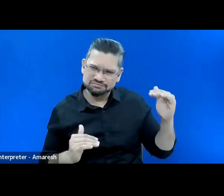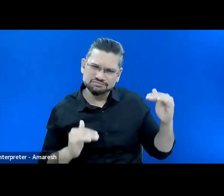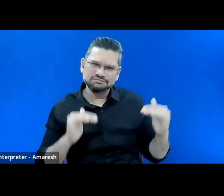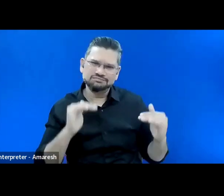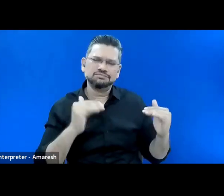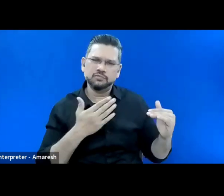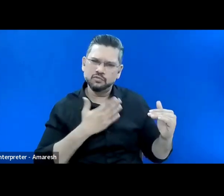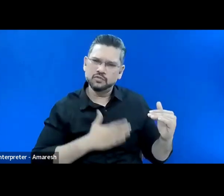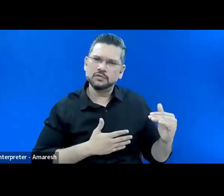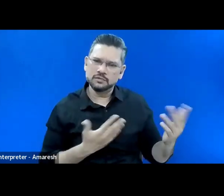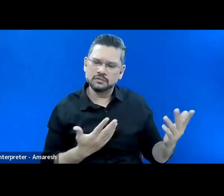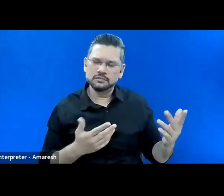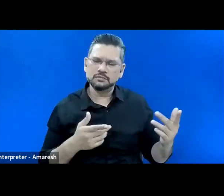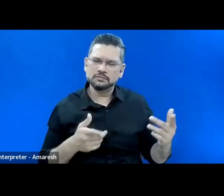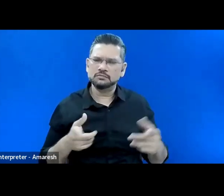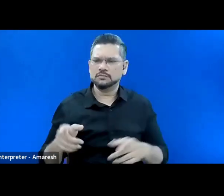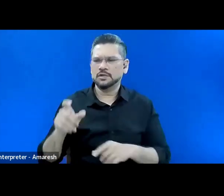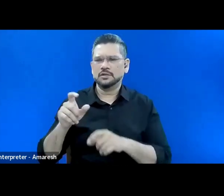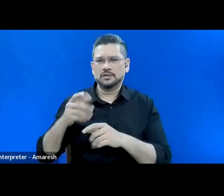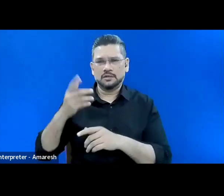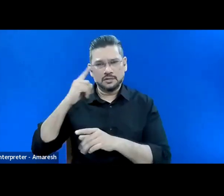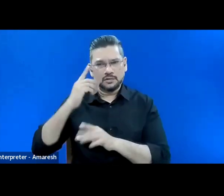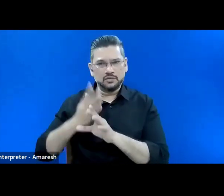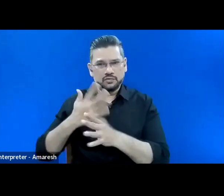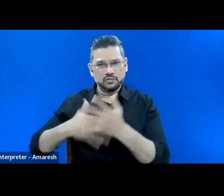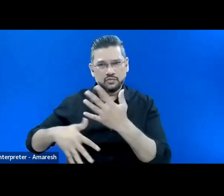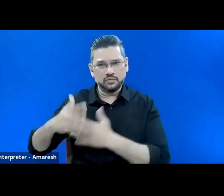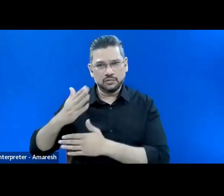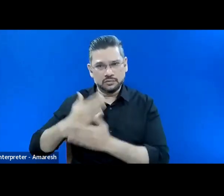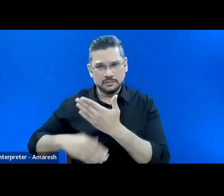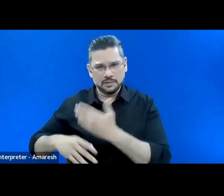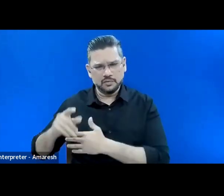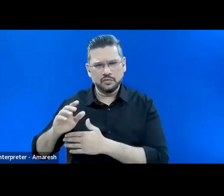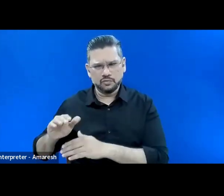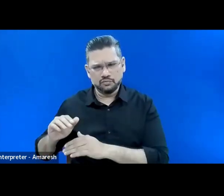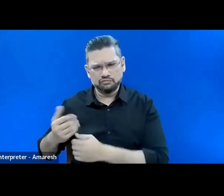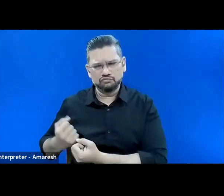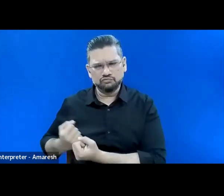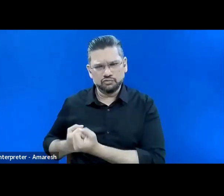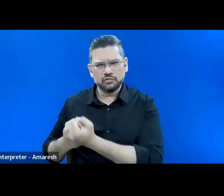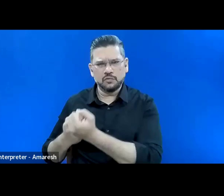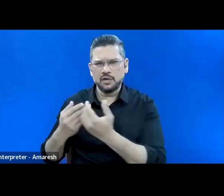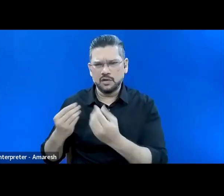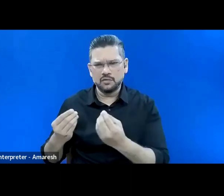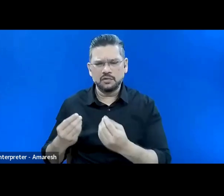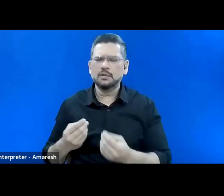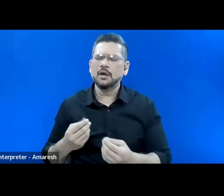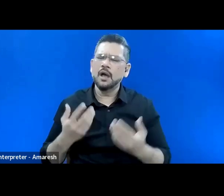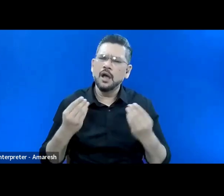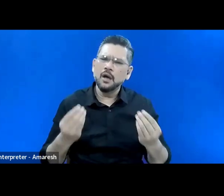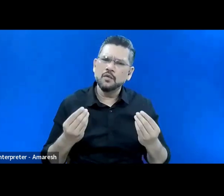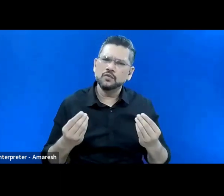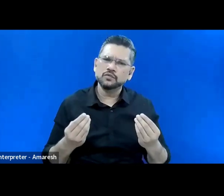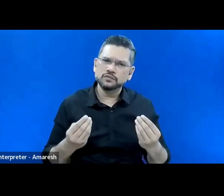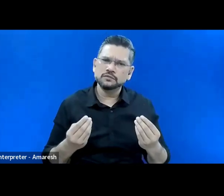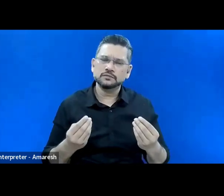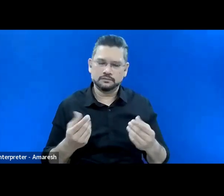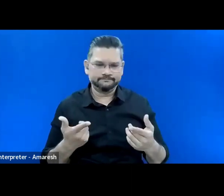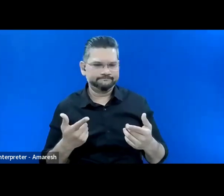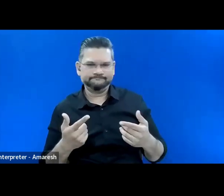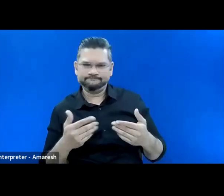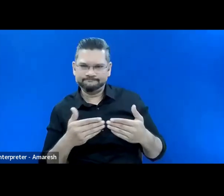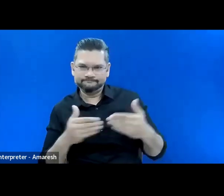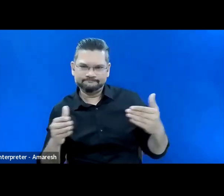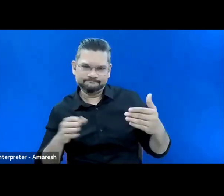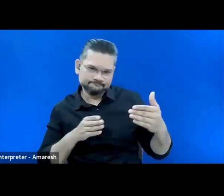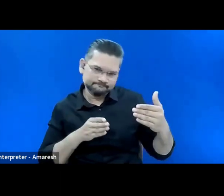protect women with psychosocial disabilities in their access to justice, we must first begin not just trying to like get them through the door, because when they get